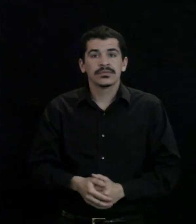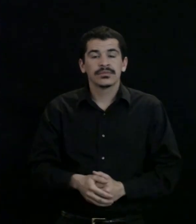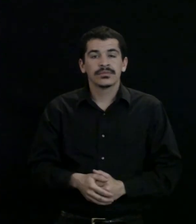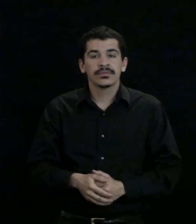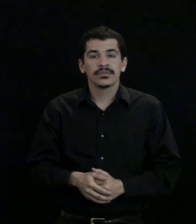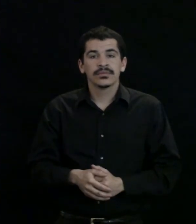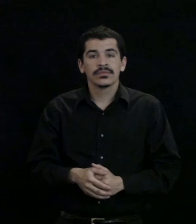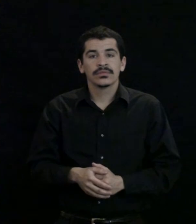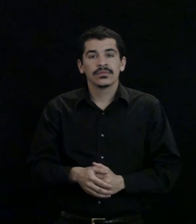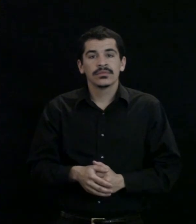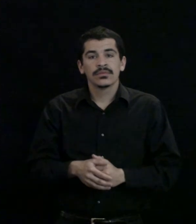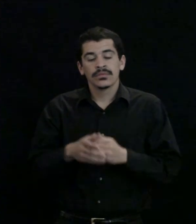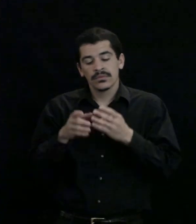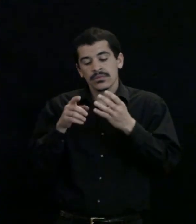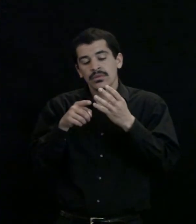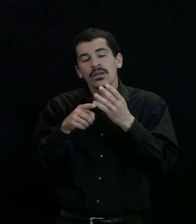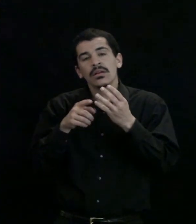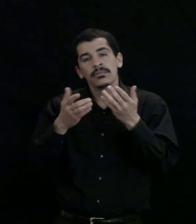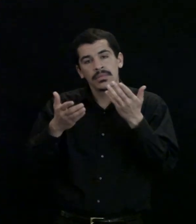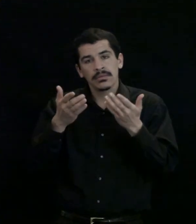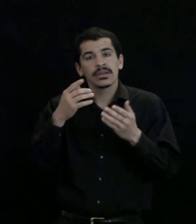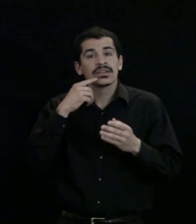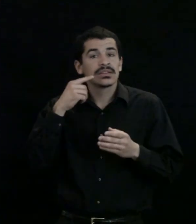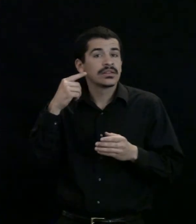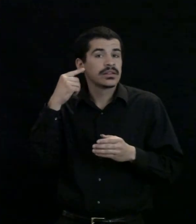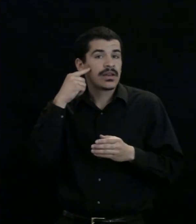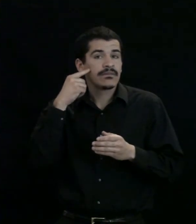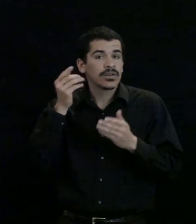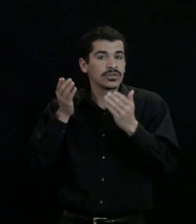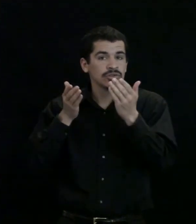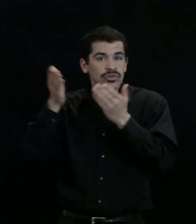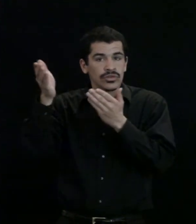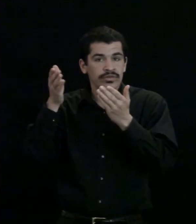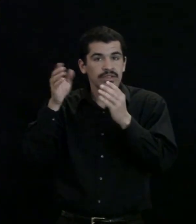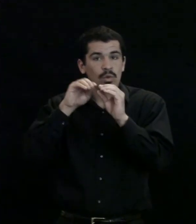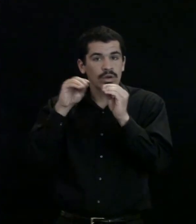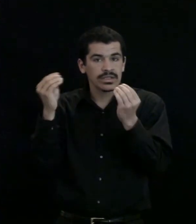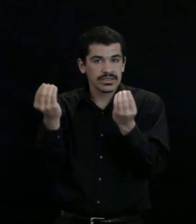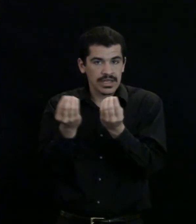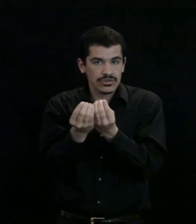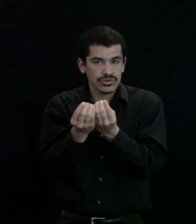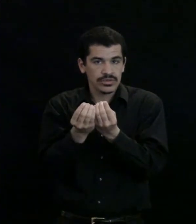or deaf services organizations.